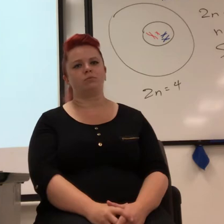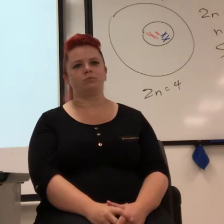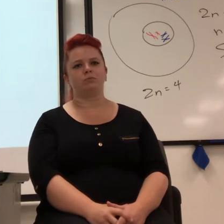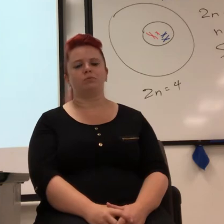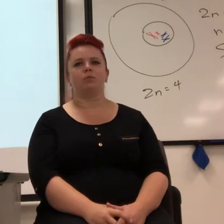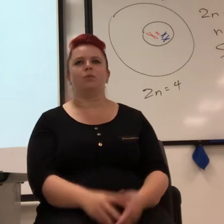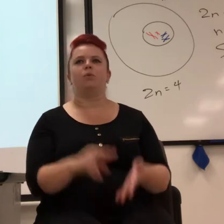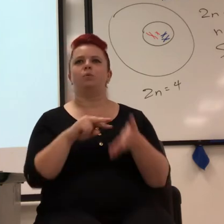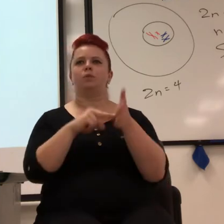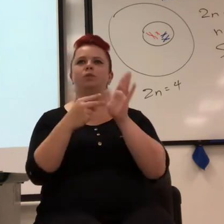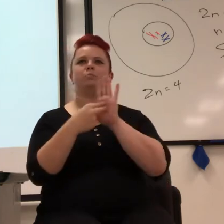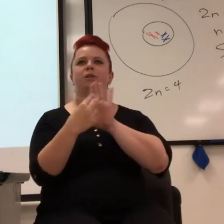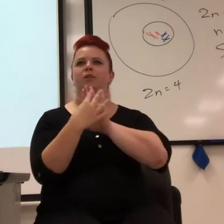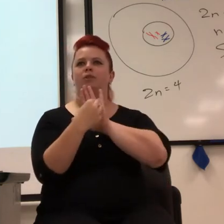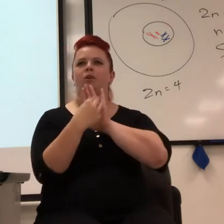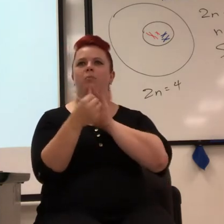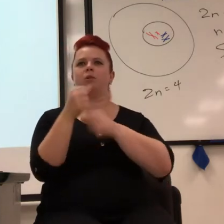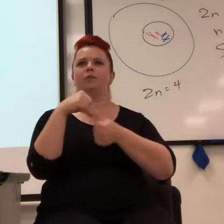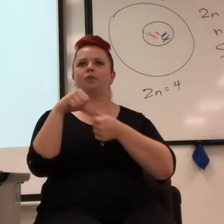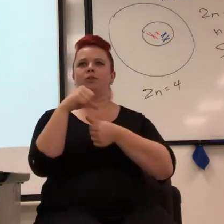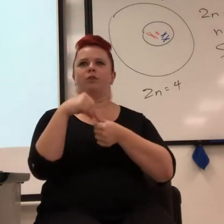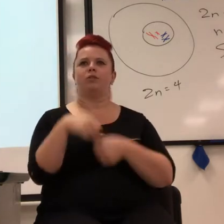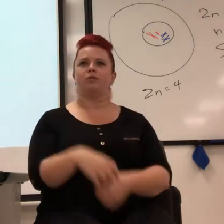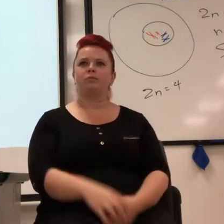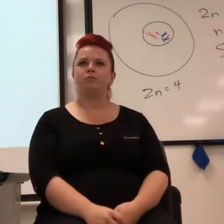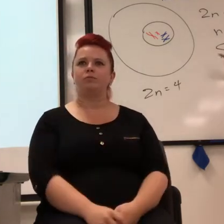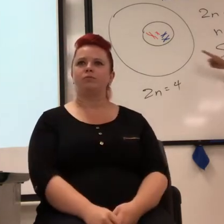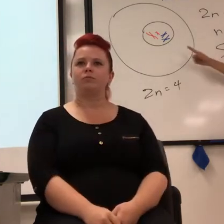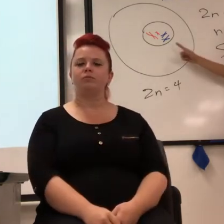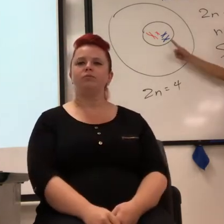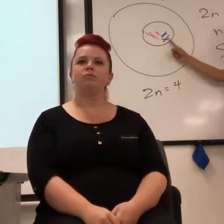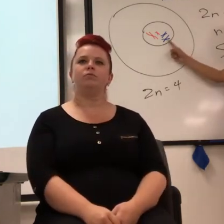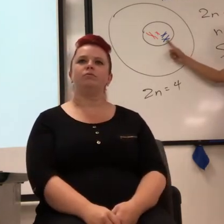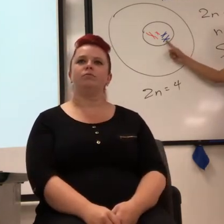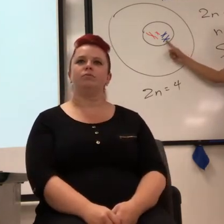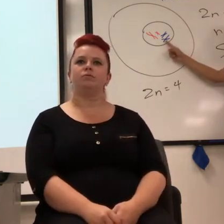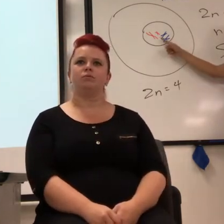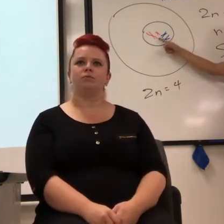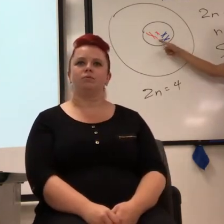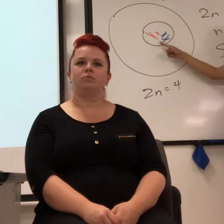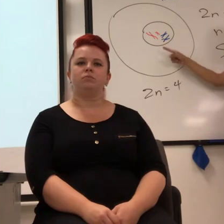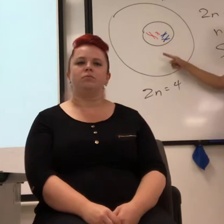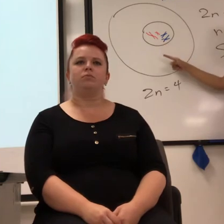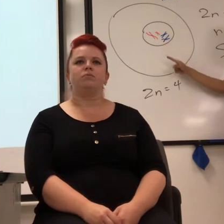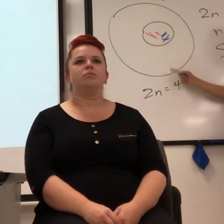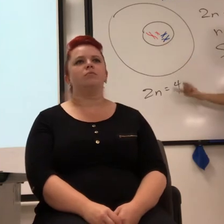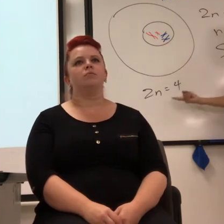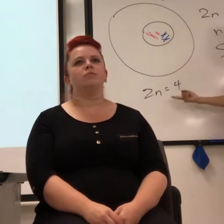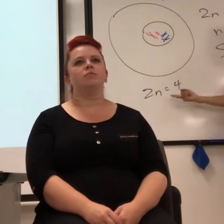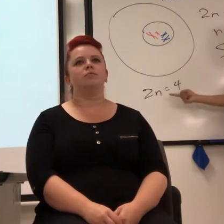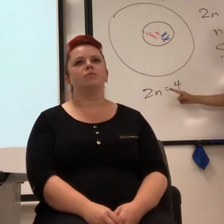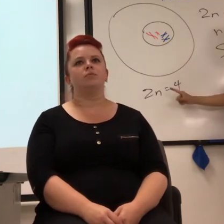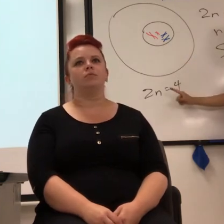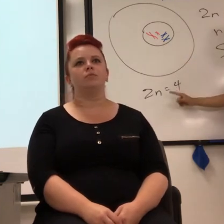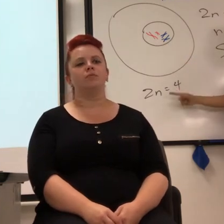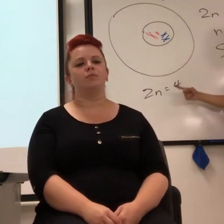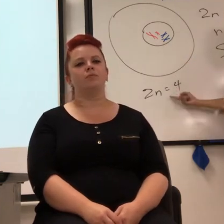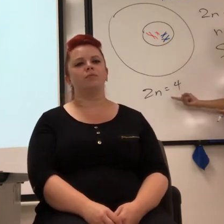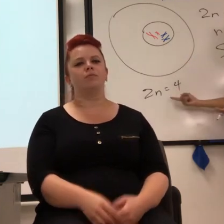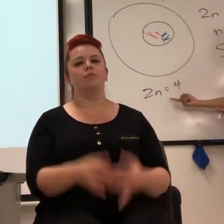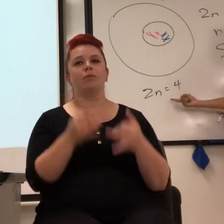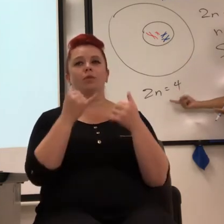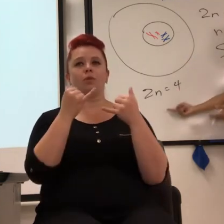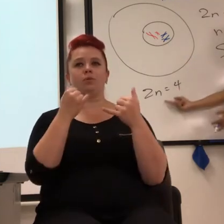Copies of each other. Okay. Like this one is like that one there. So now